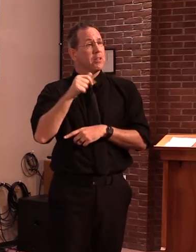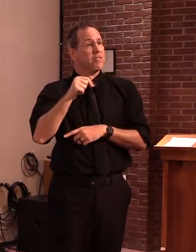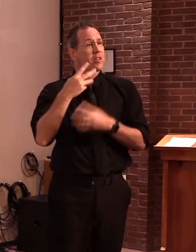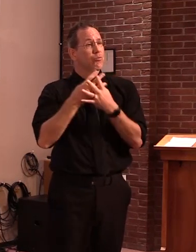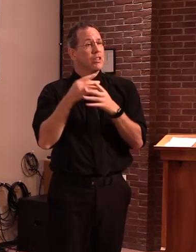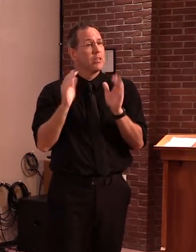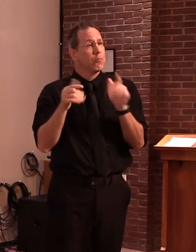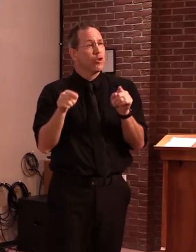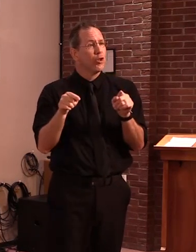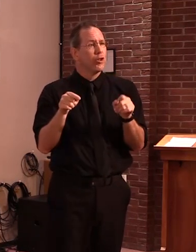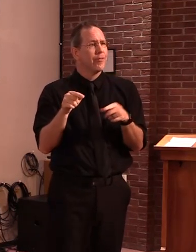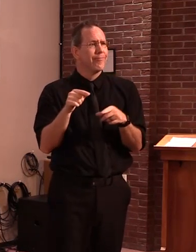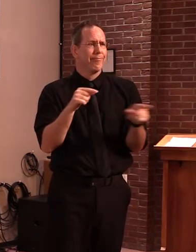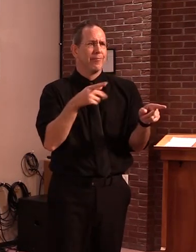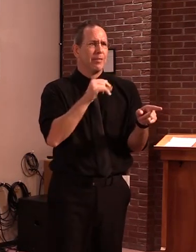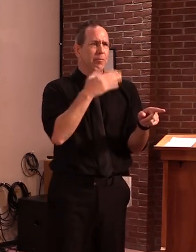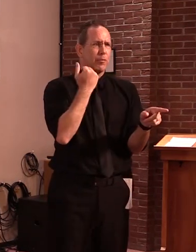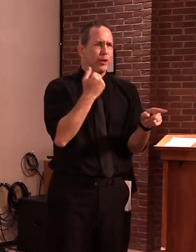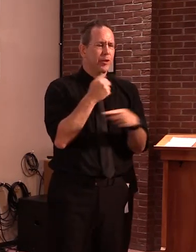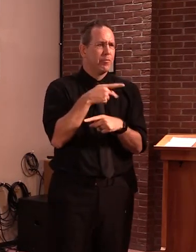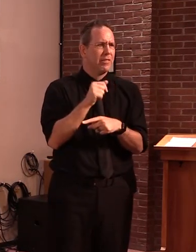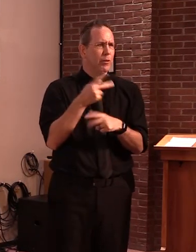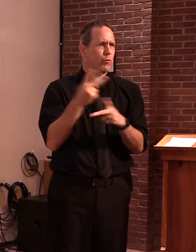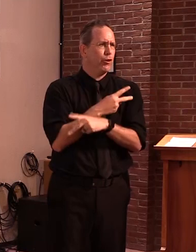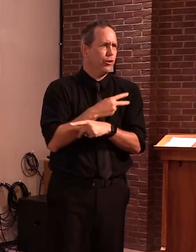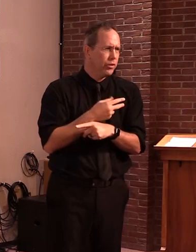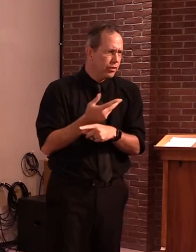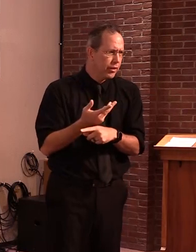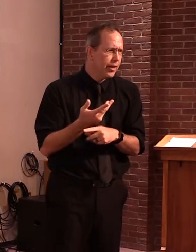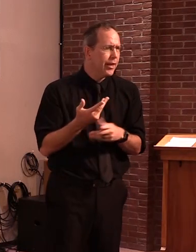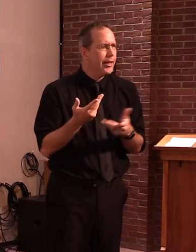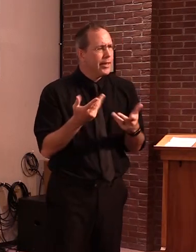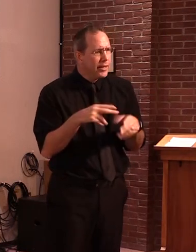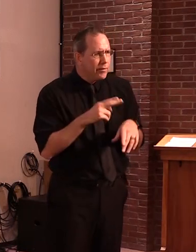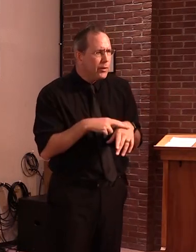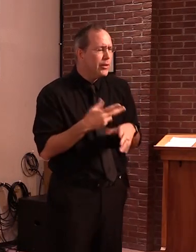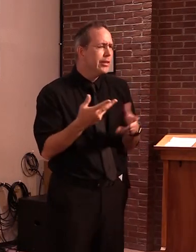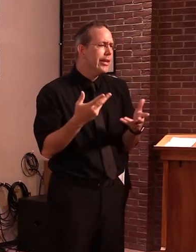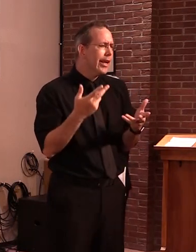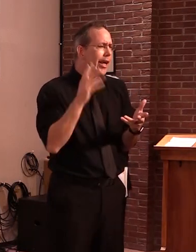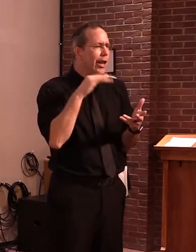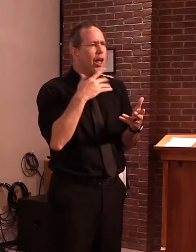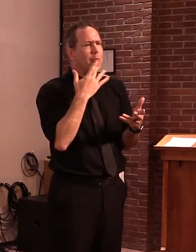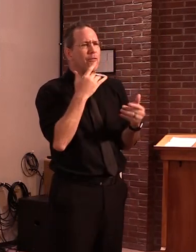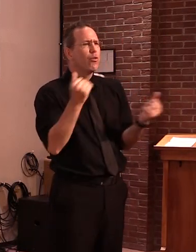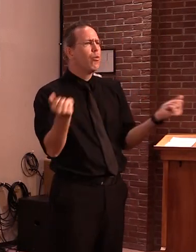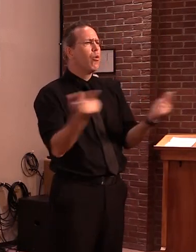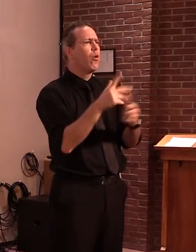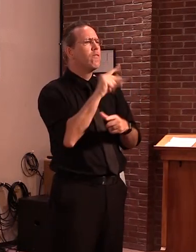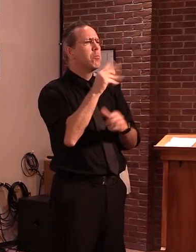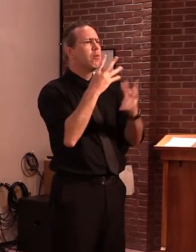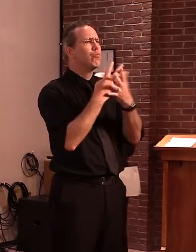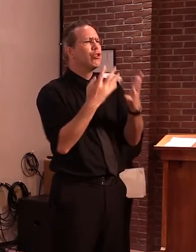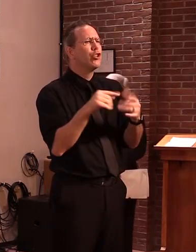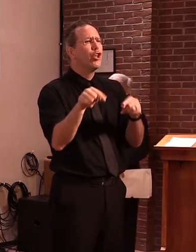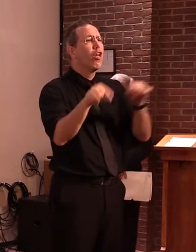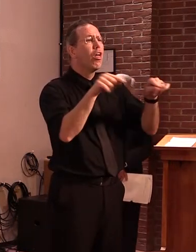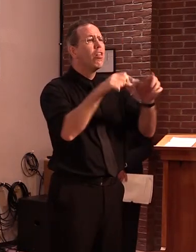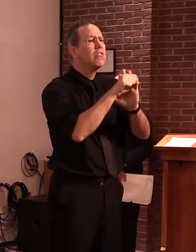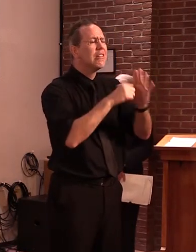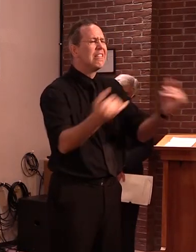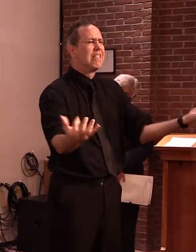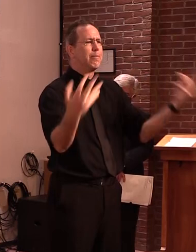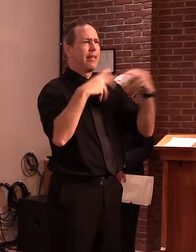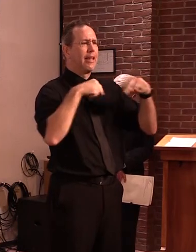Obviously, we'd like to have all of our offenders back within our state borders, but that's not possible with the physical facilities that we